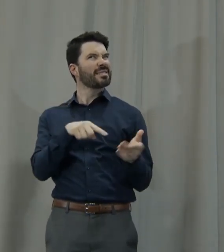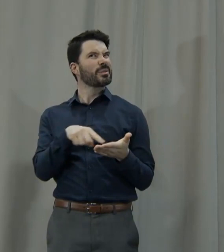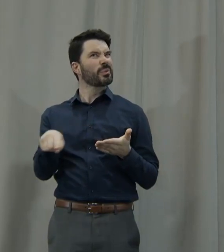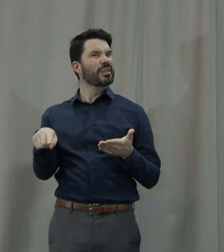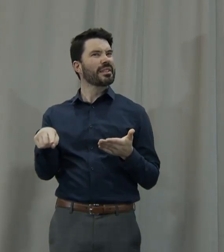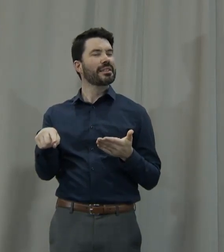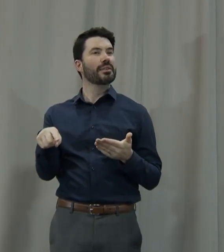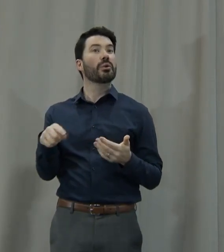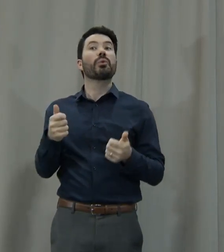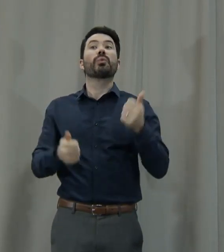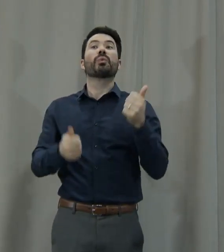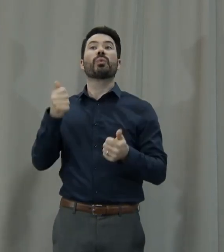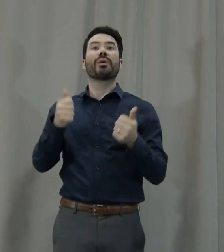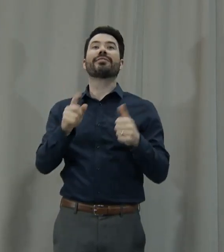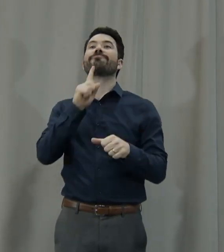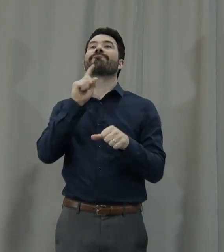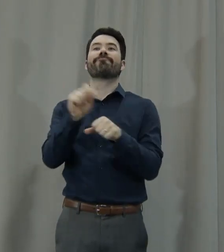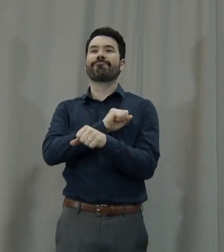funded in this year's budget.